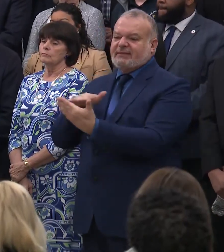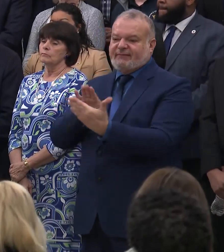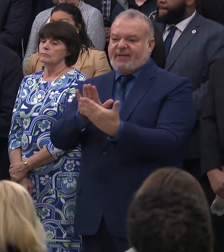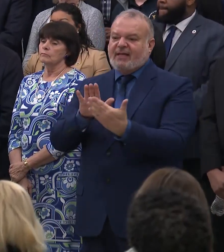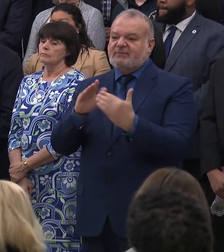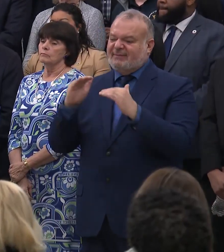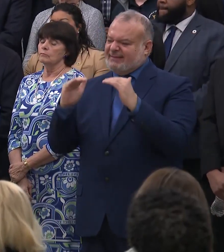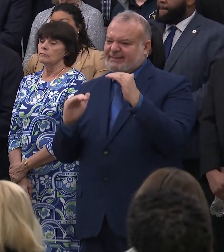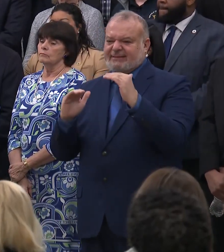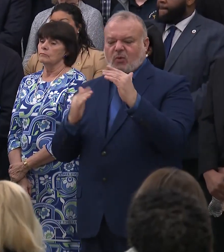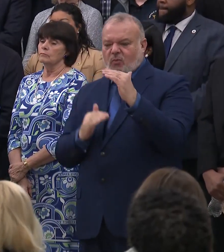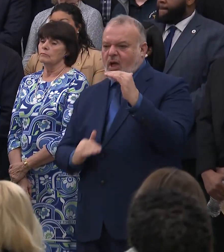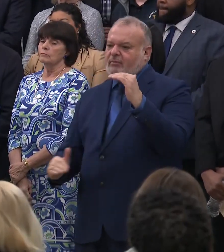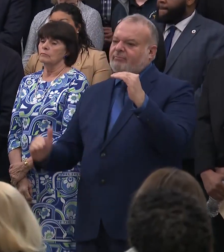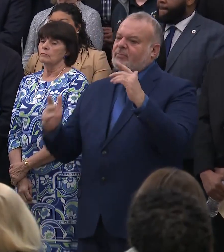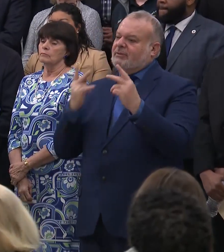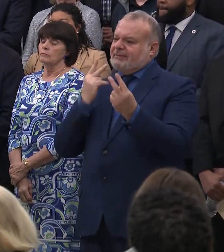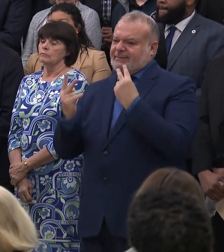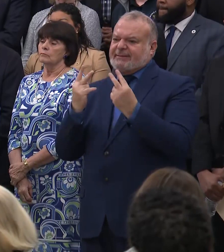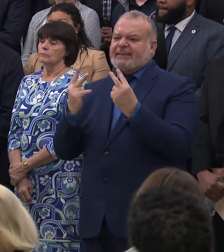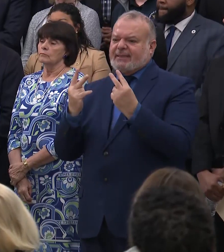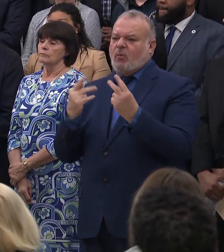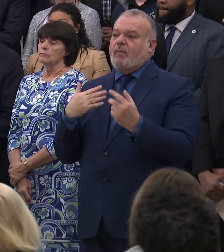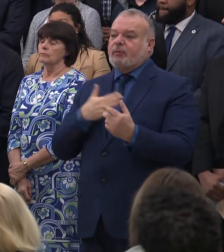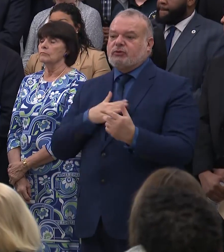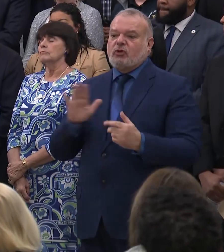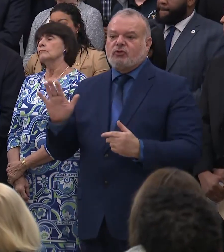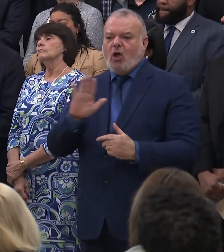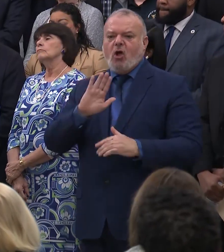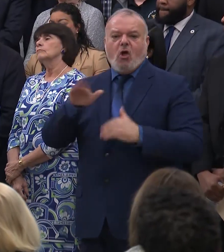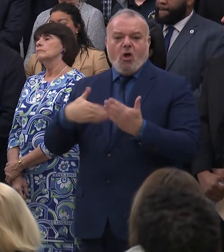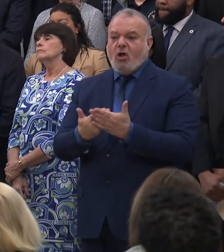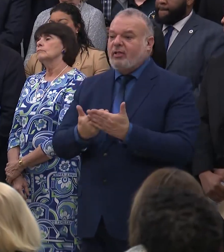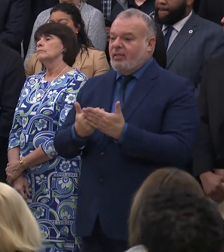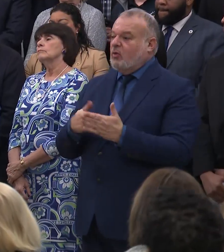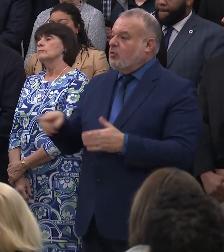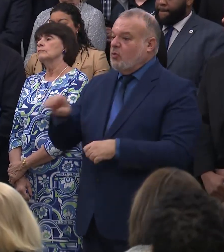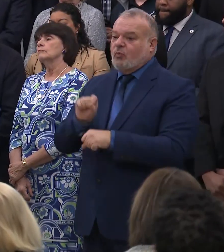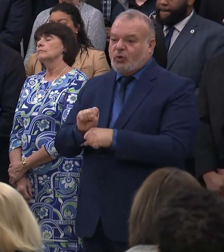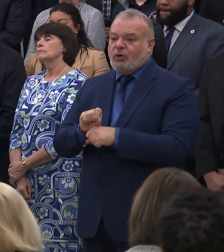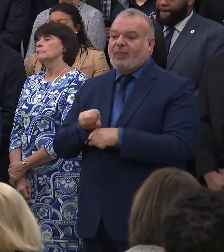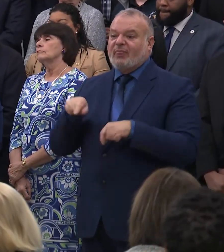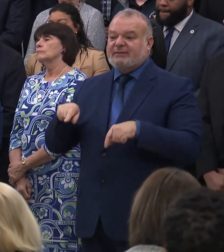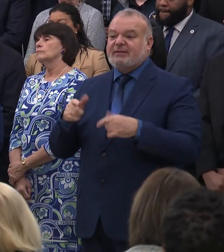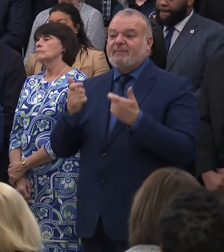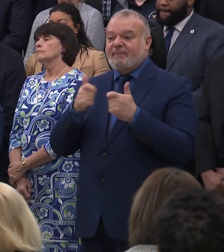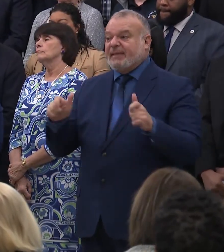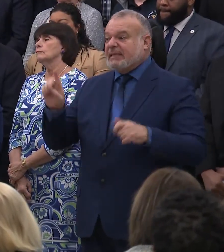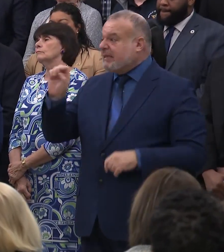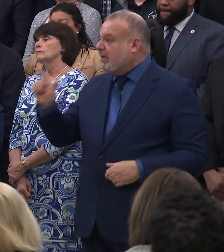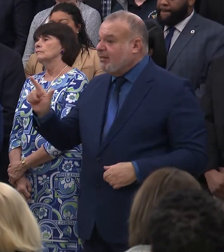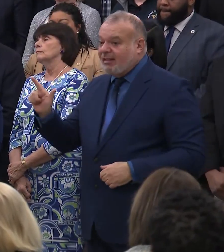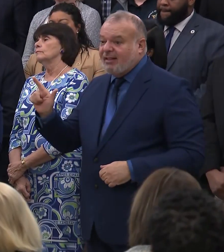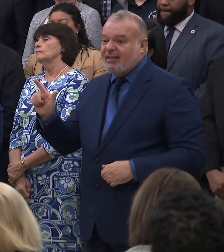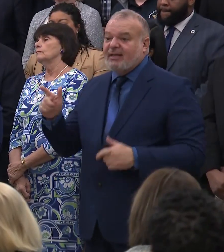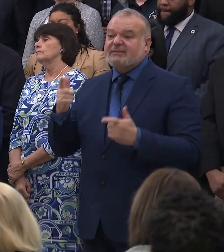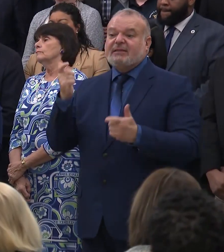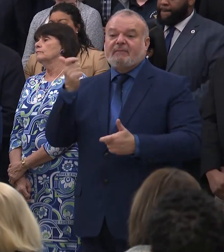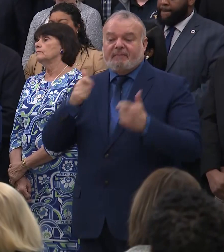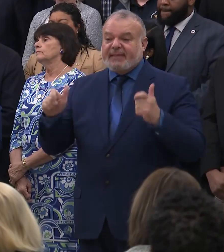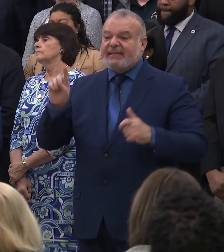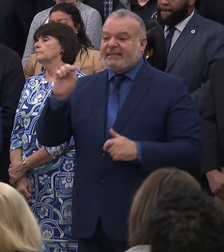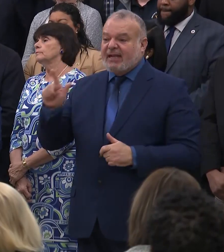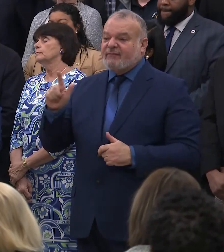just appreciate what everyone is doing. This is a big deal, certainly a big deal for the hundreds of thousands of